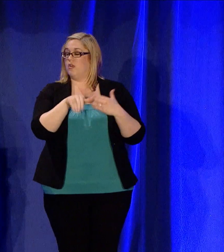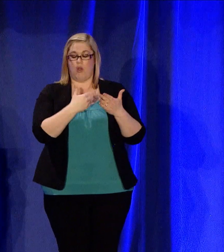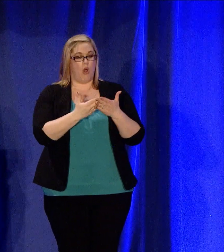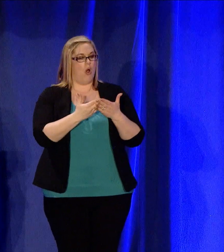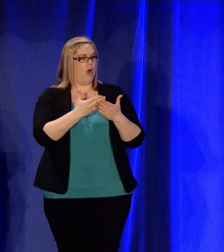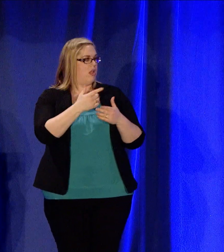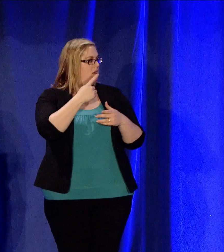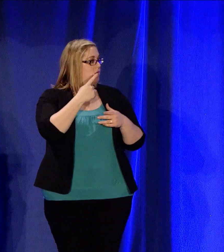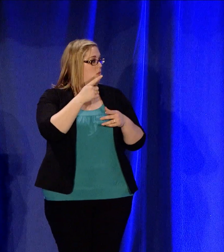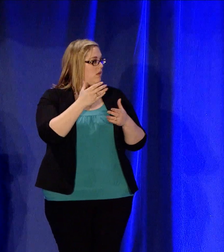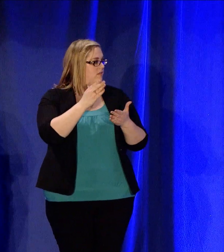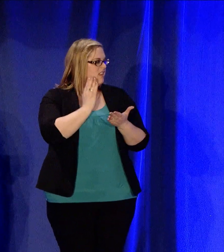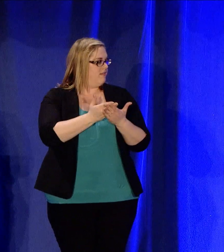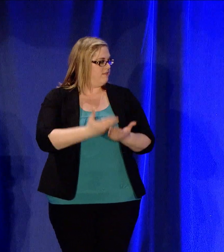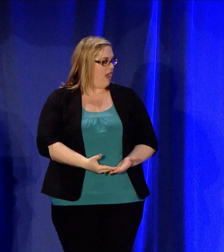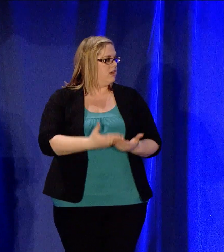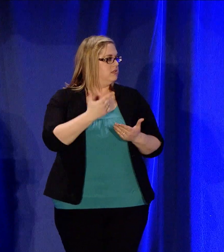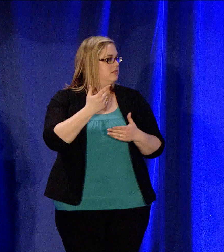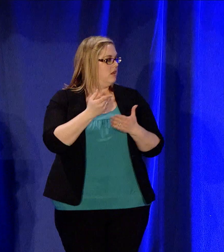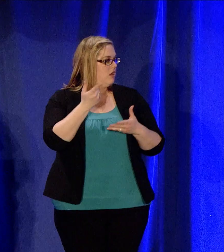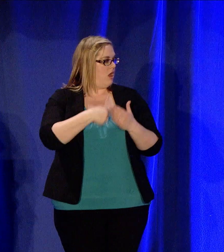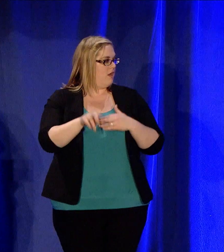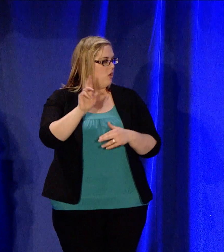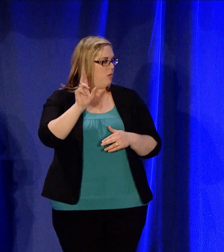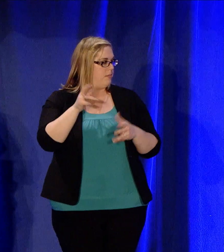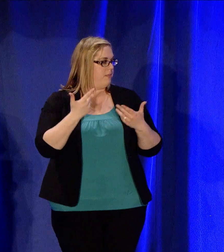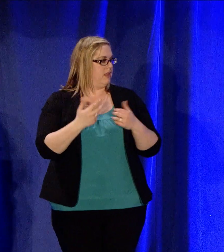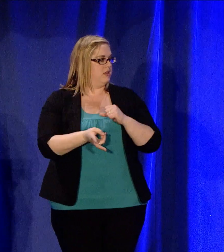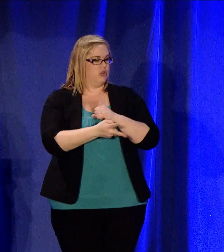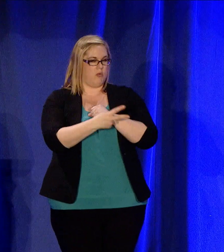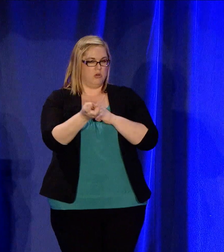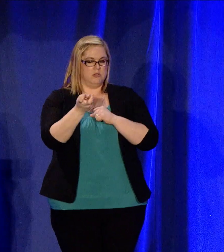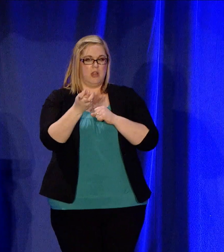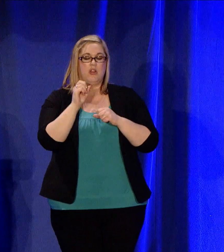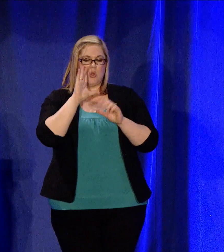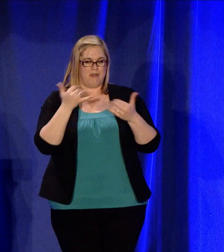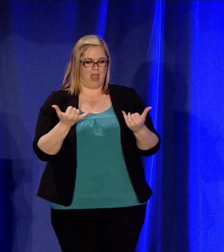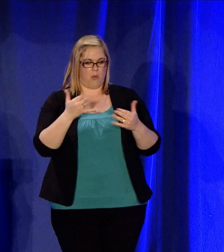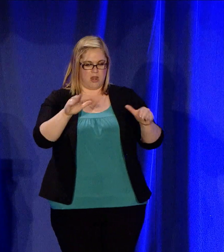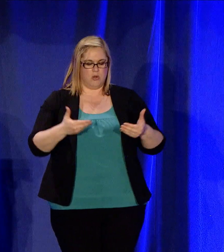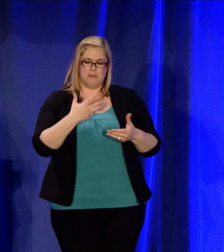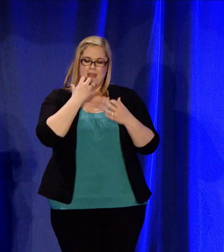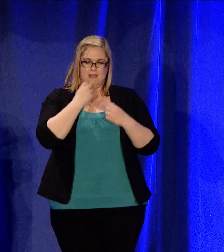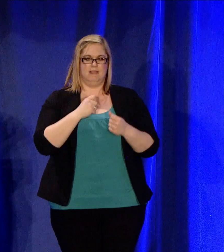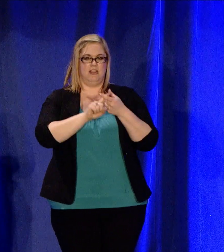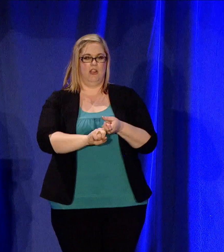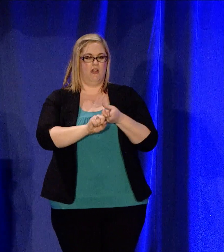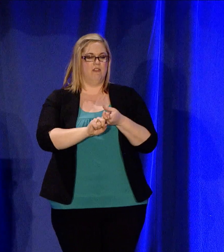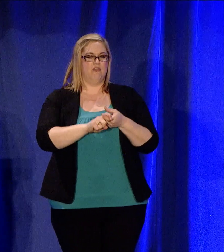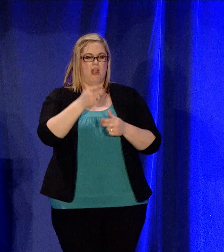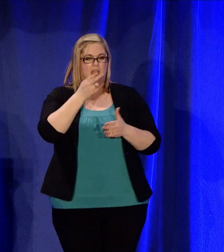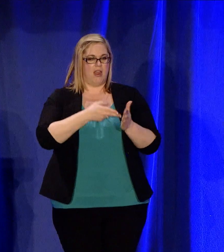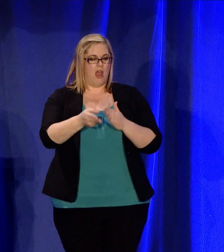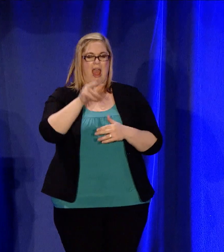the Republicans, and everybody else were trying to steal our election. So I give you my dear friend, Congressman